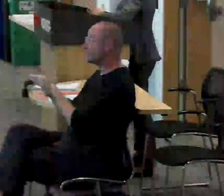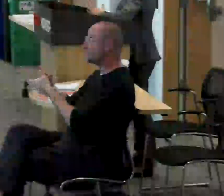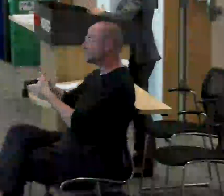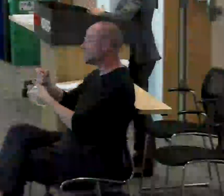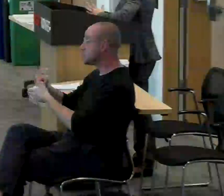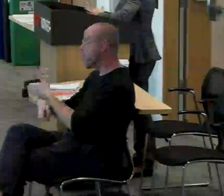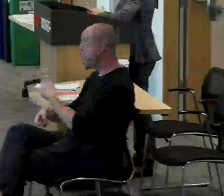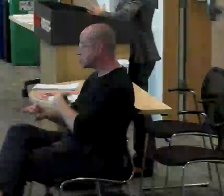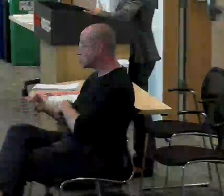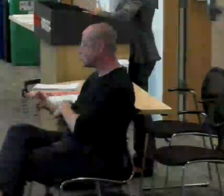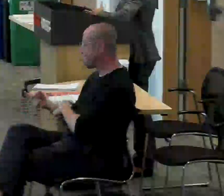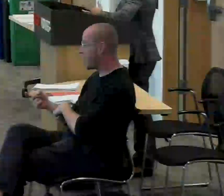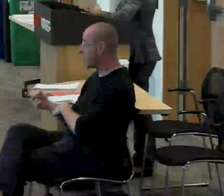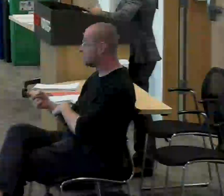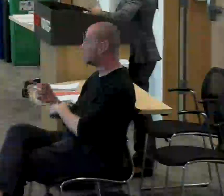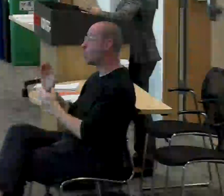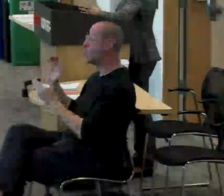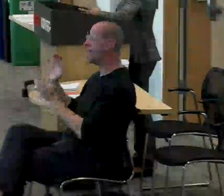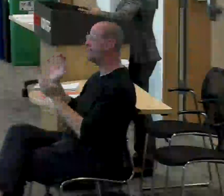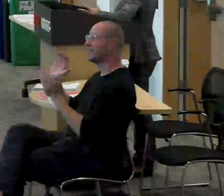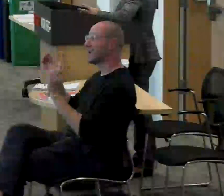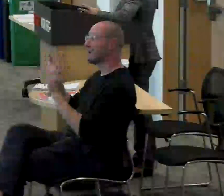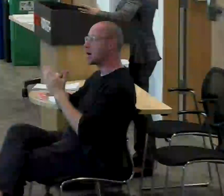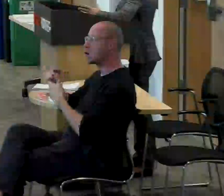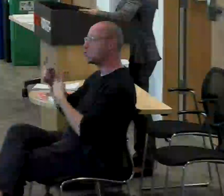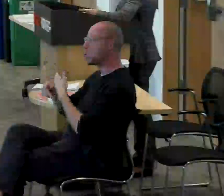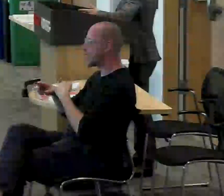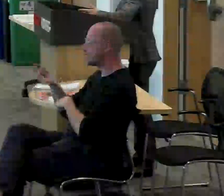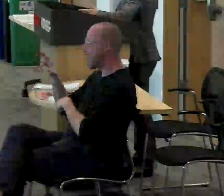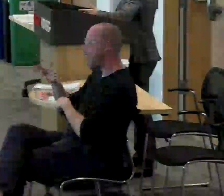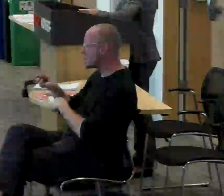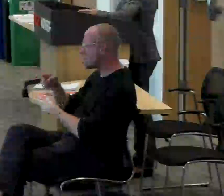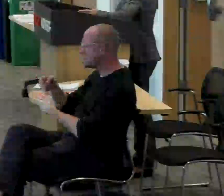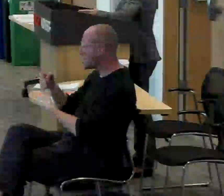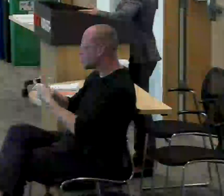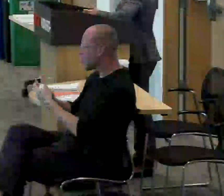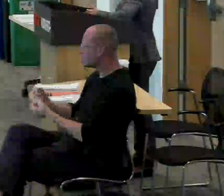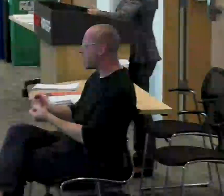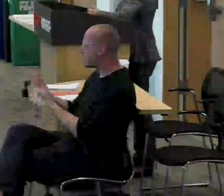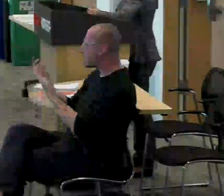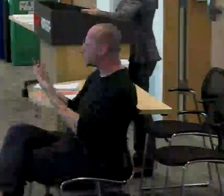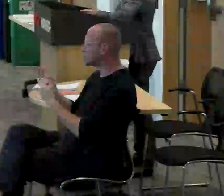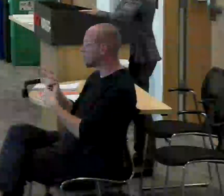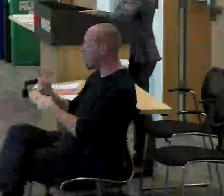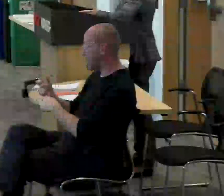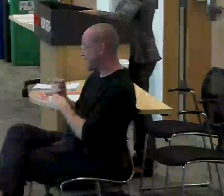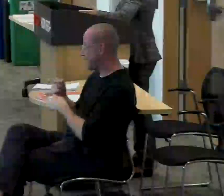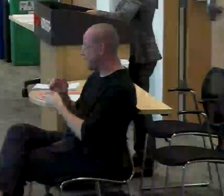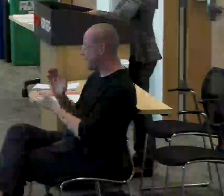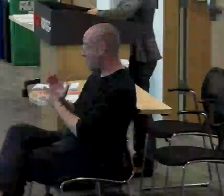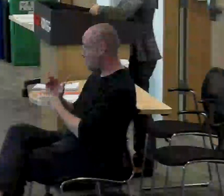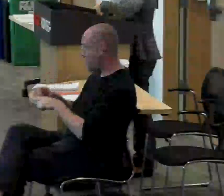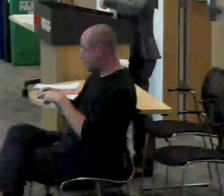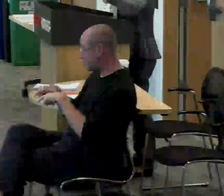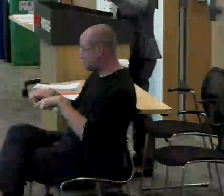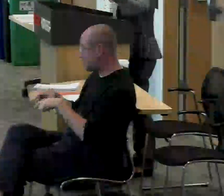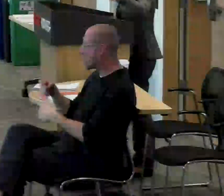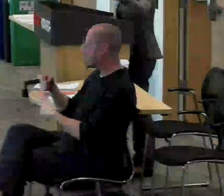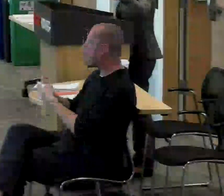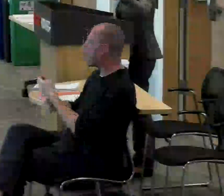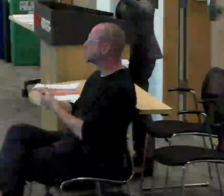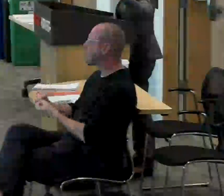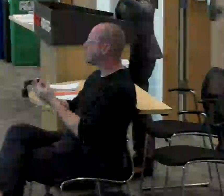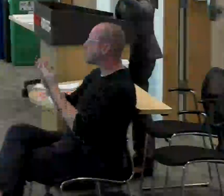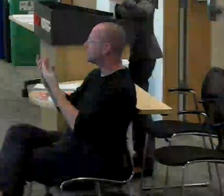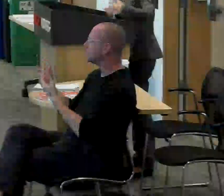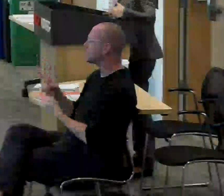you go compare your programs, look at all those small costs, right? How much does it cost to get paper checks cut for me? How much does it